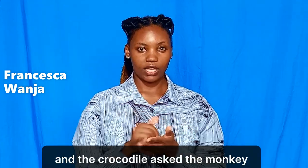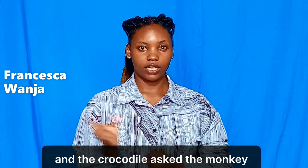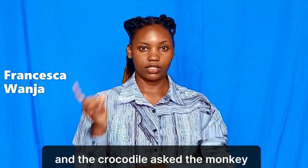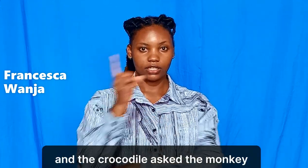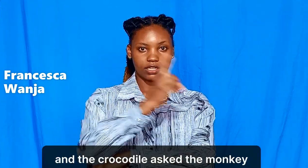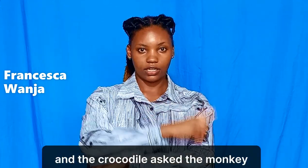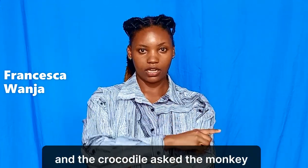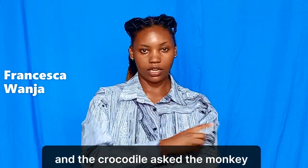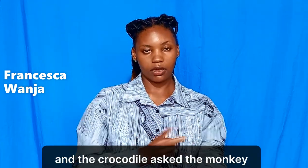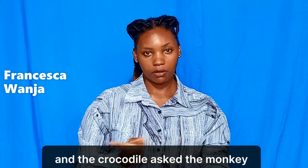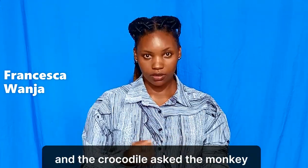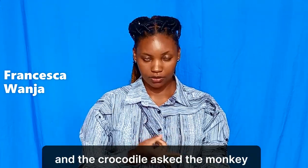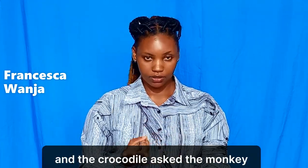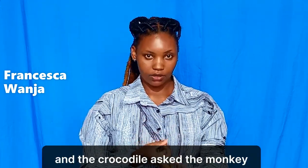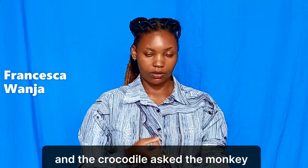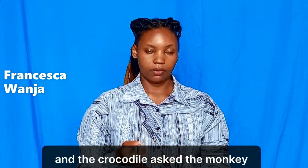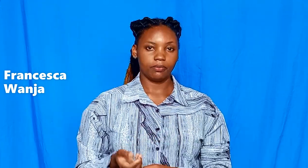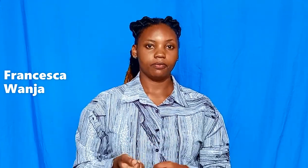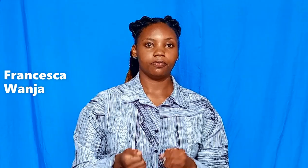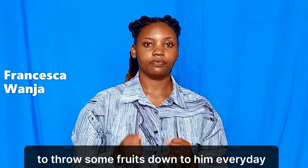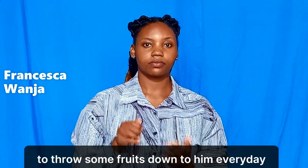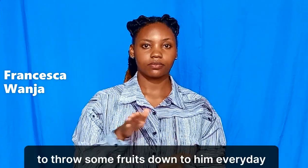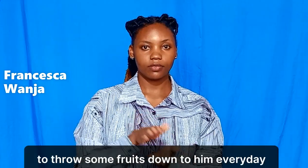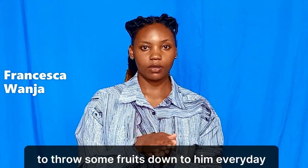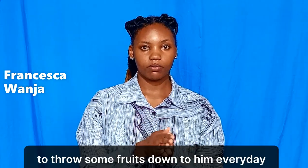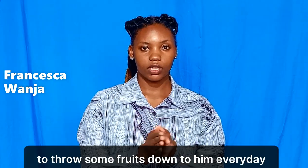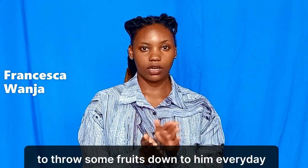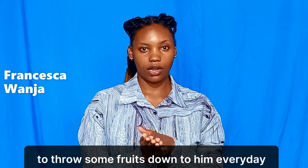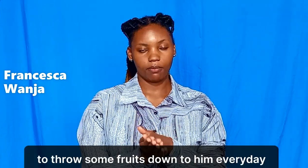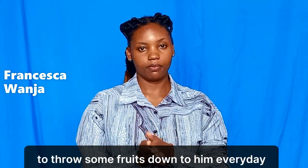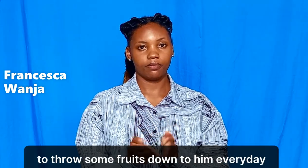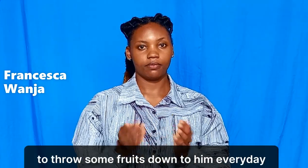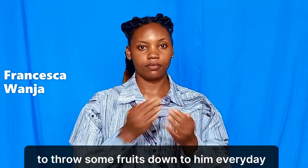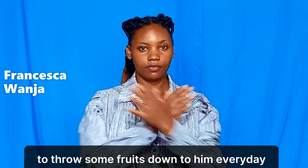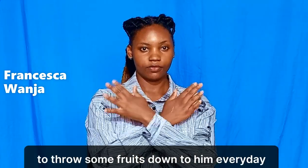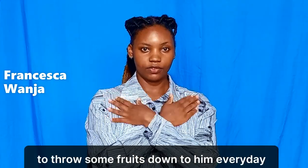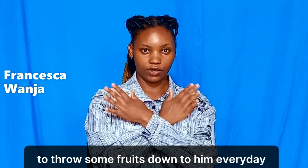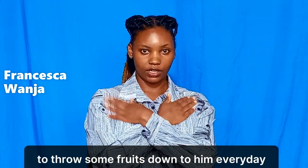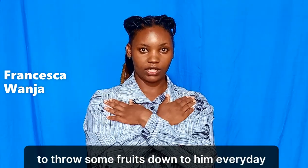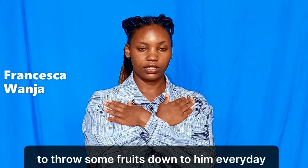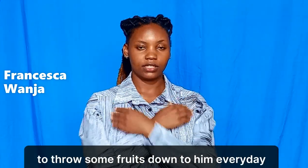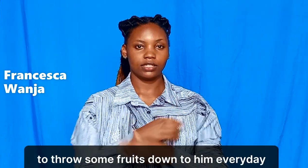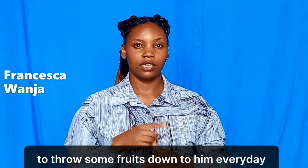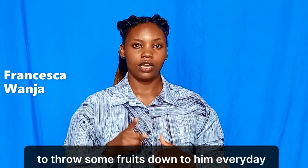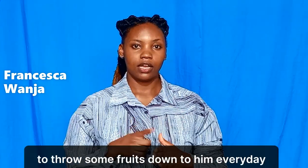asked the monkey to throw some fruit down to him every day.